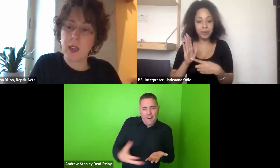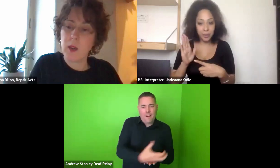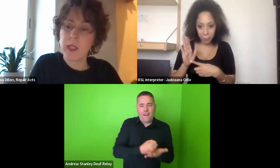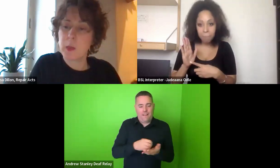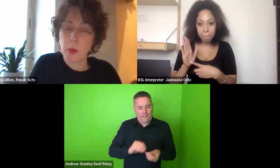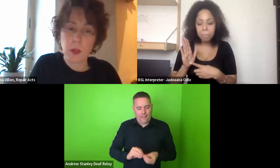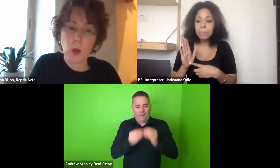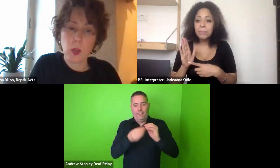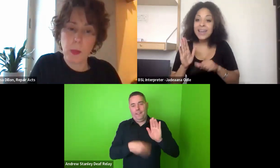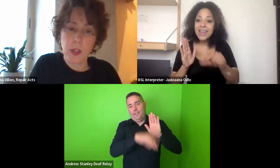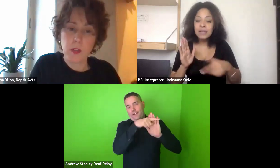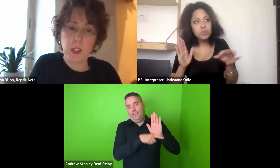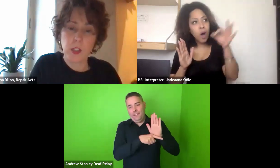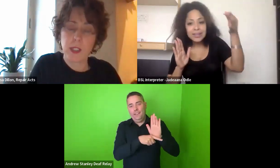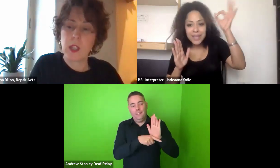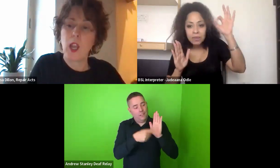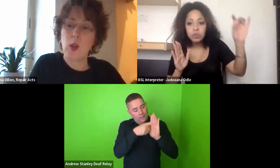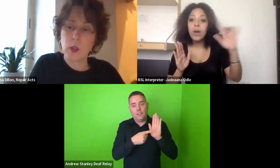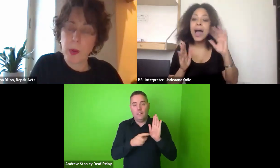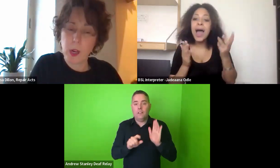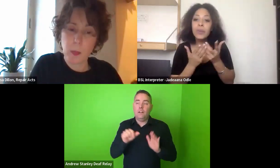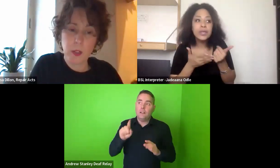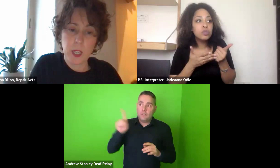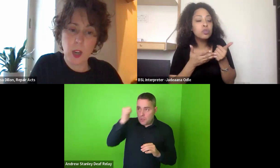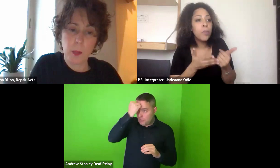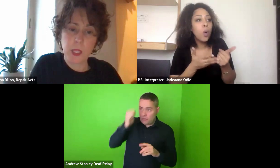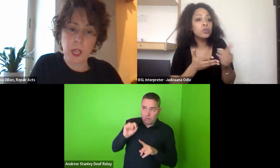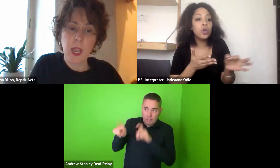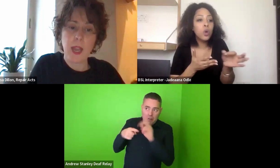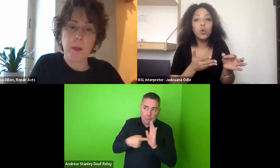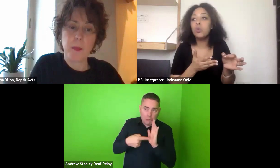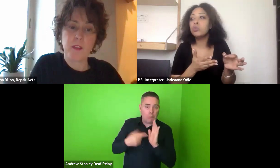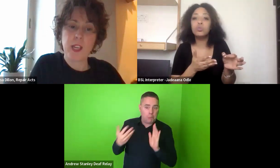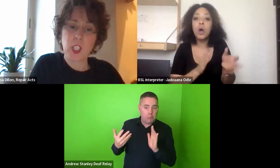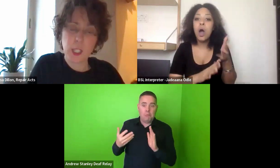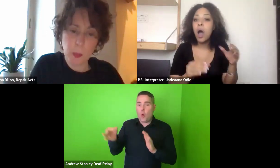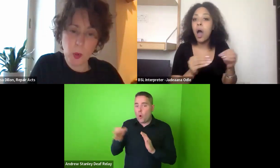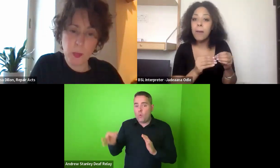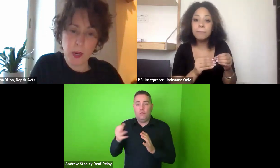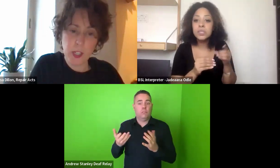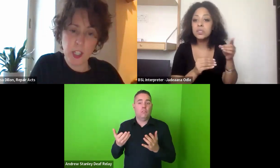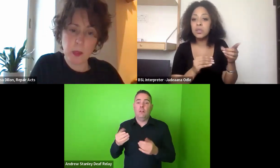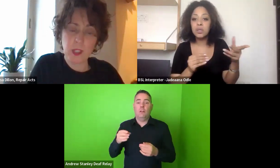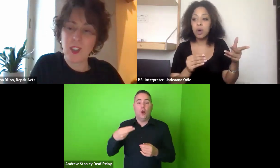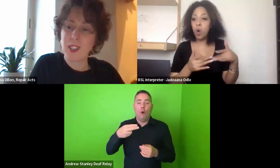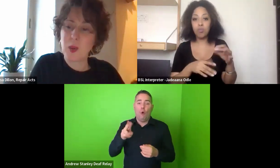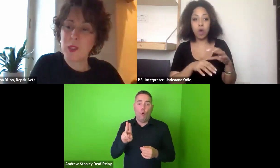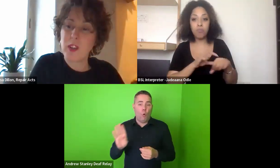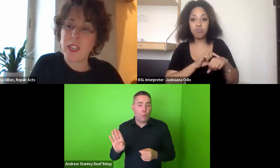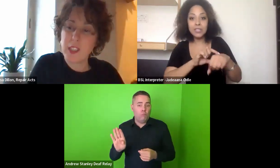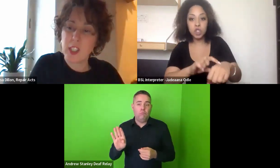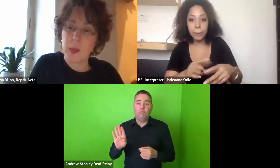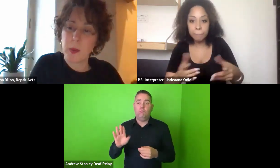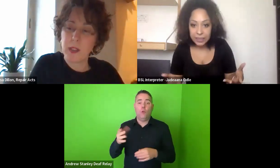the council how we can support local repair directories, local repair community hubs, financially support apprenticeships, look at